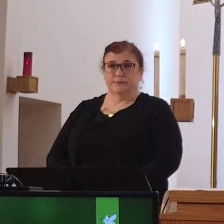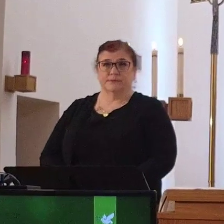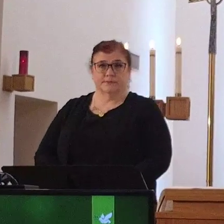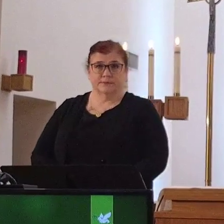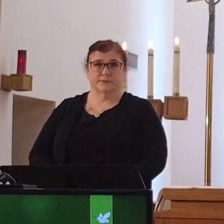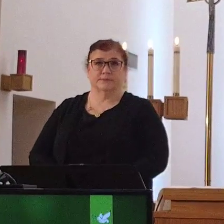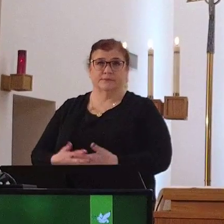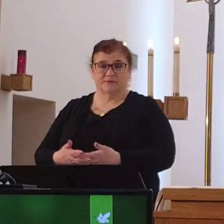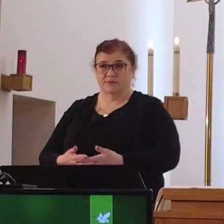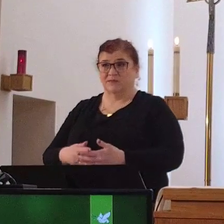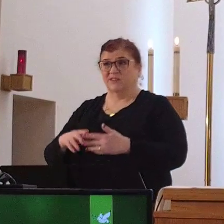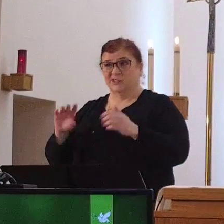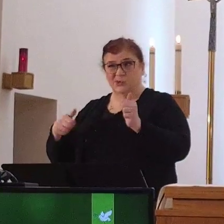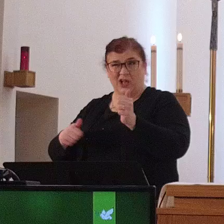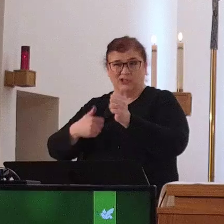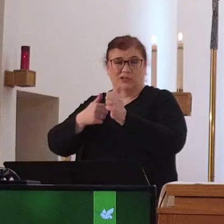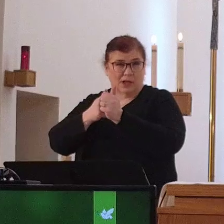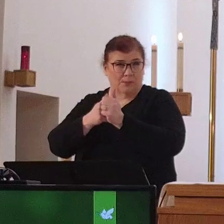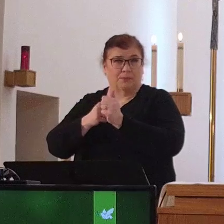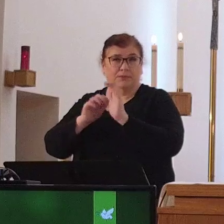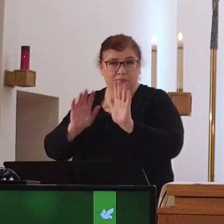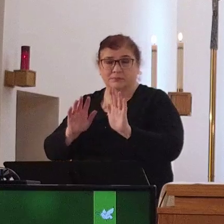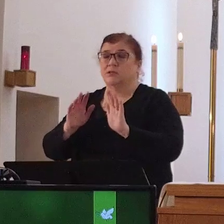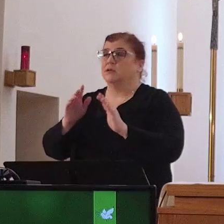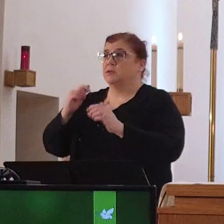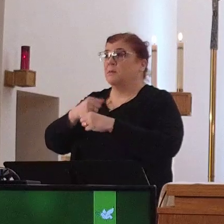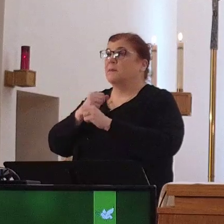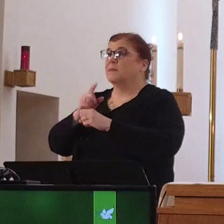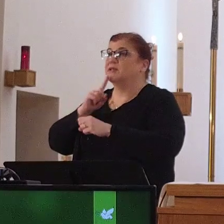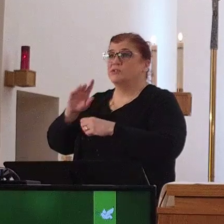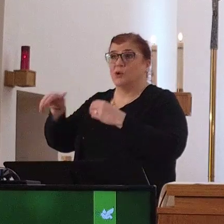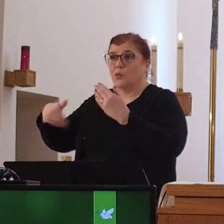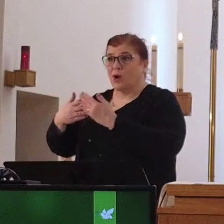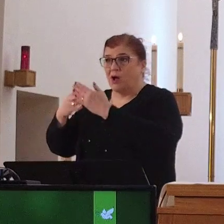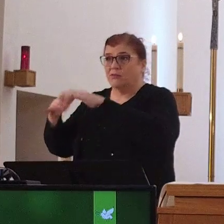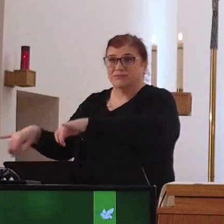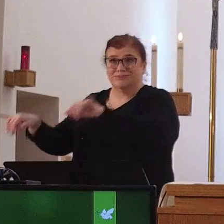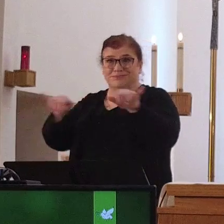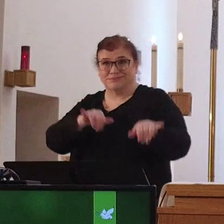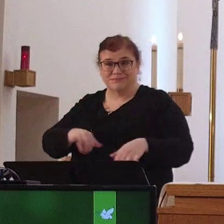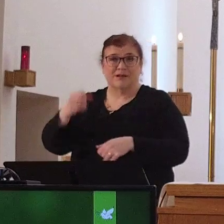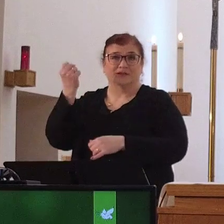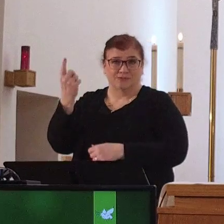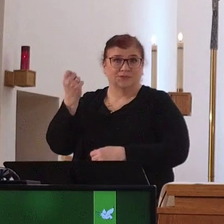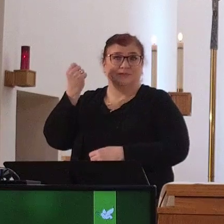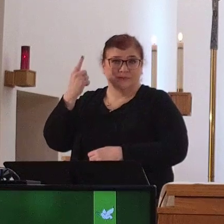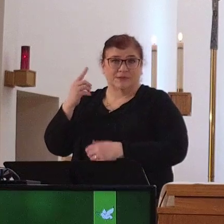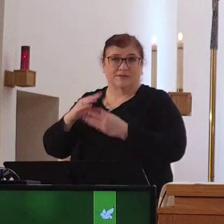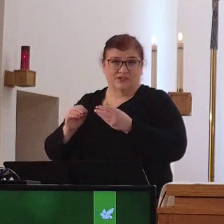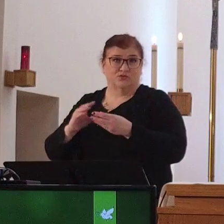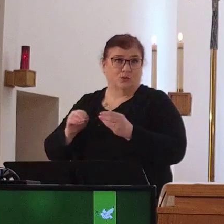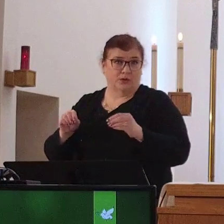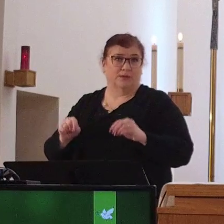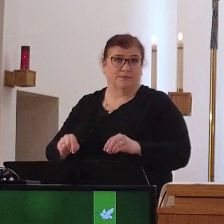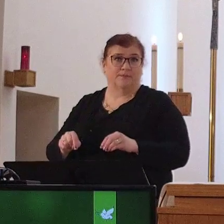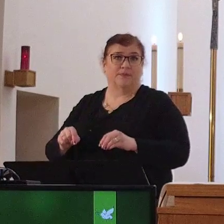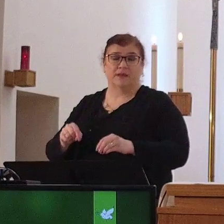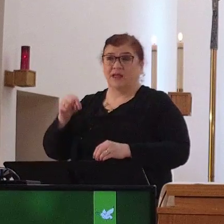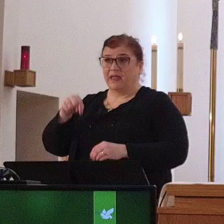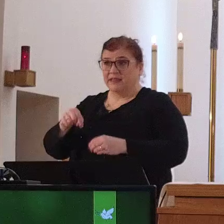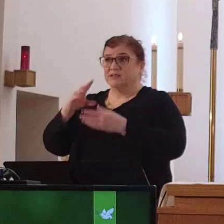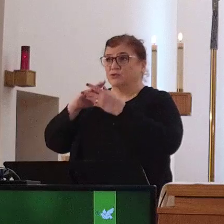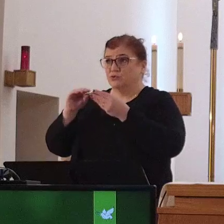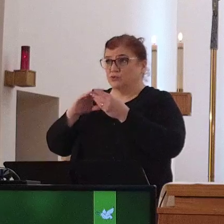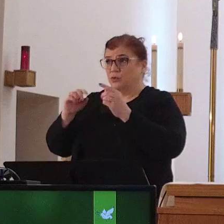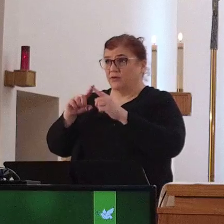Just to catch us up, to make sure that we are all on the same page of the story. This